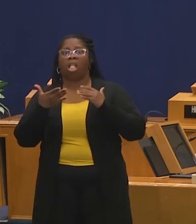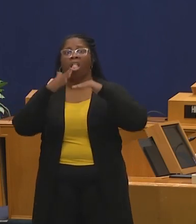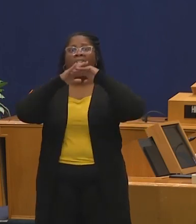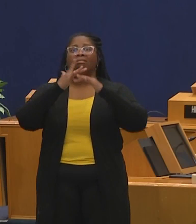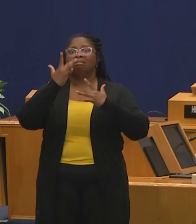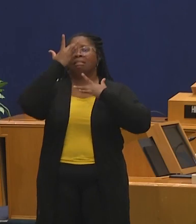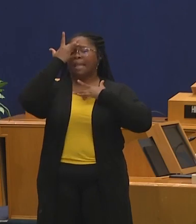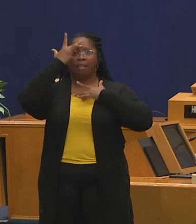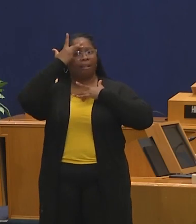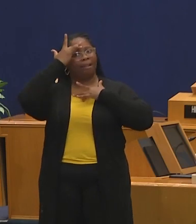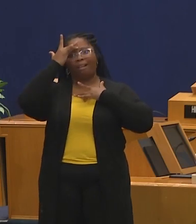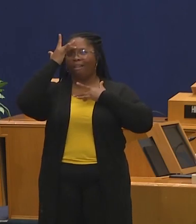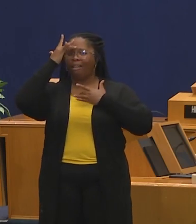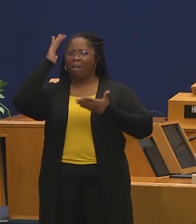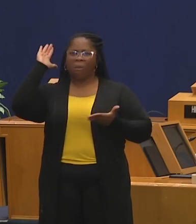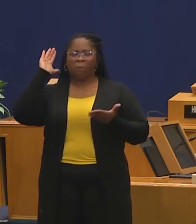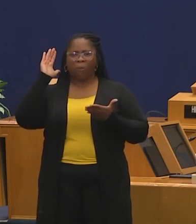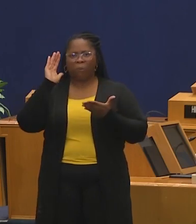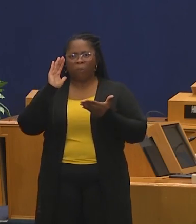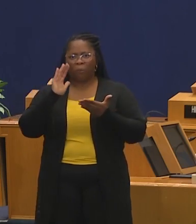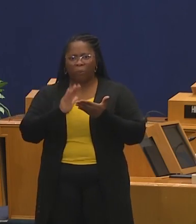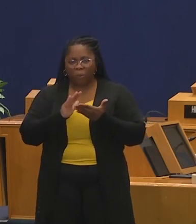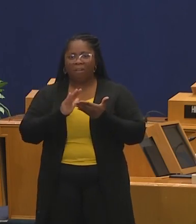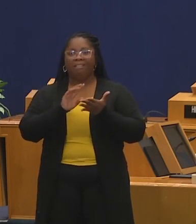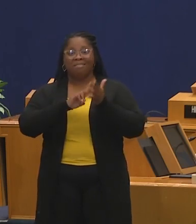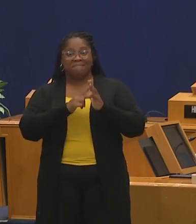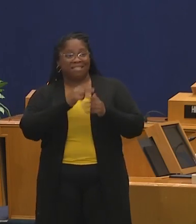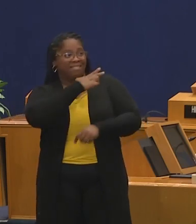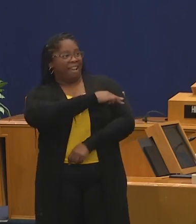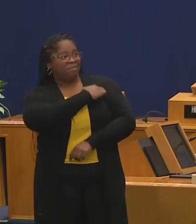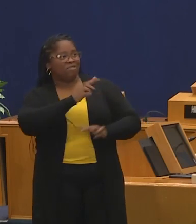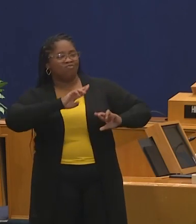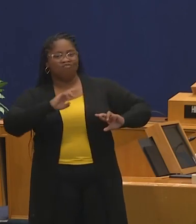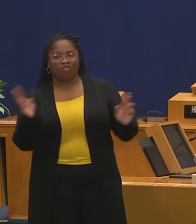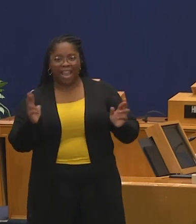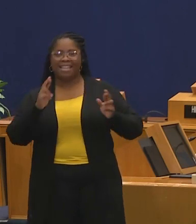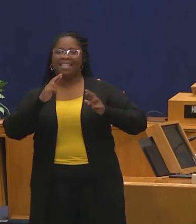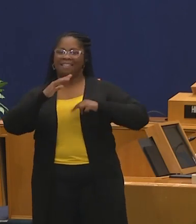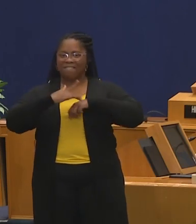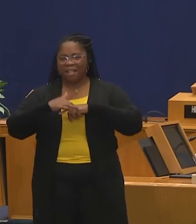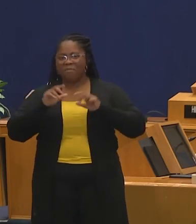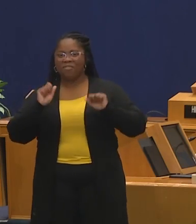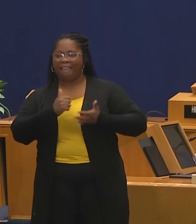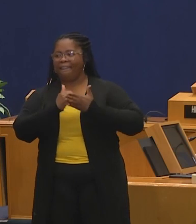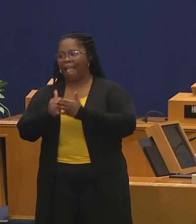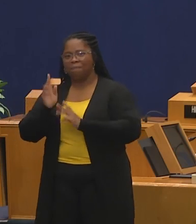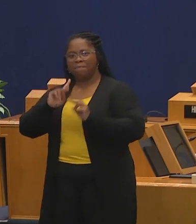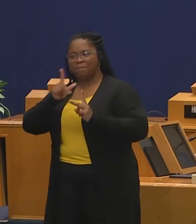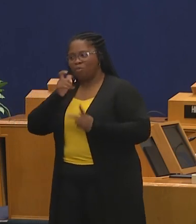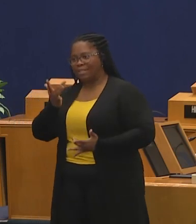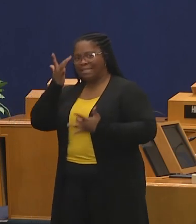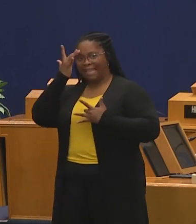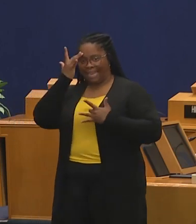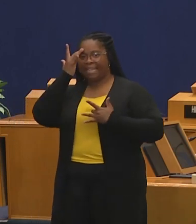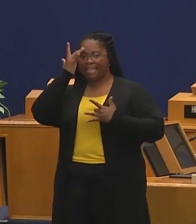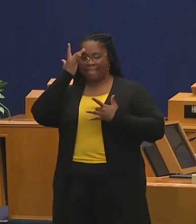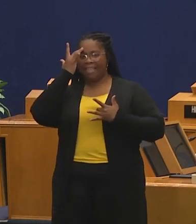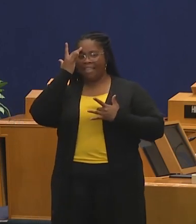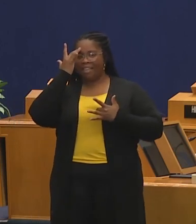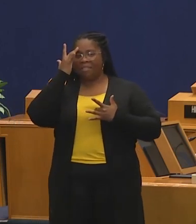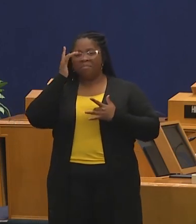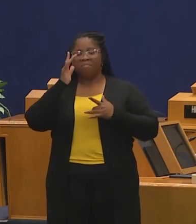that our healthcare system remains able to serve all who need care. But because there are